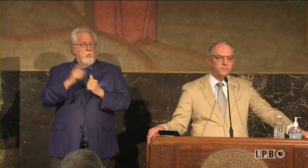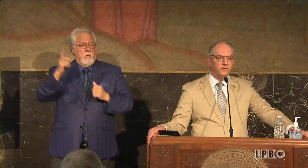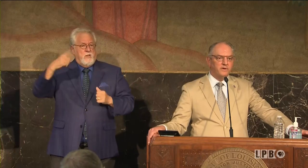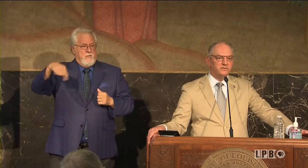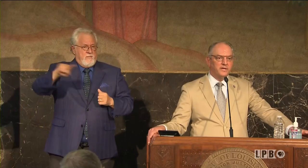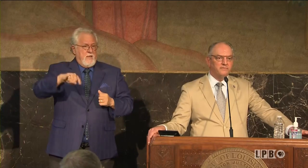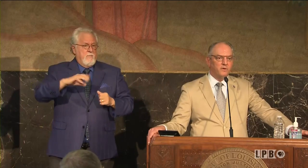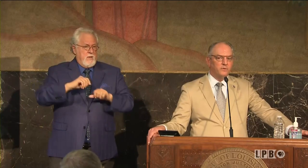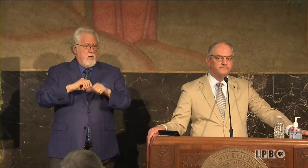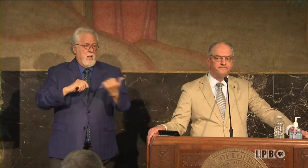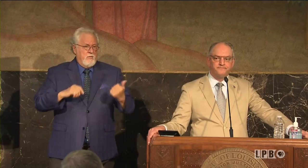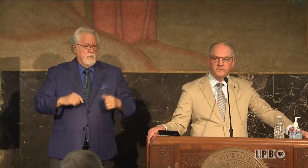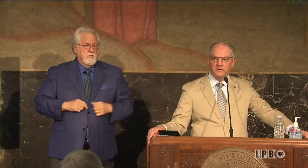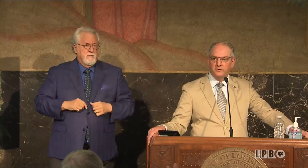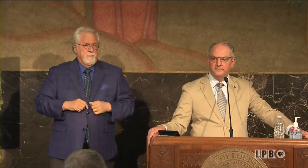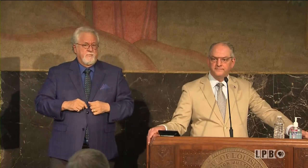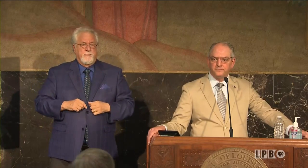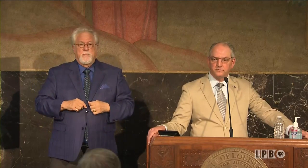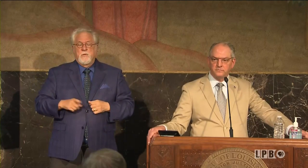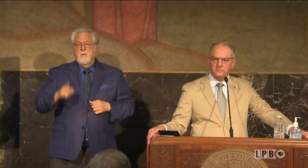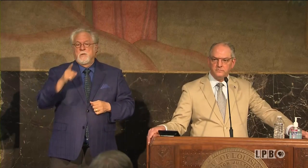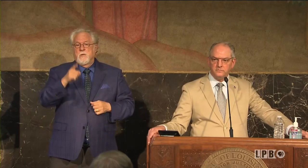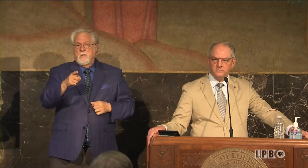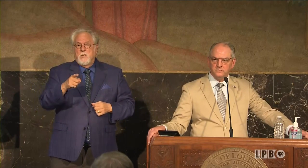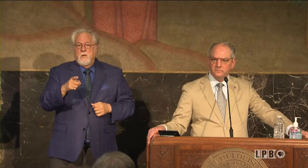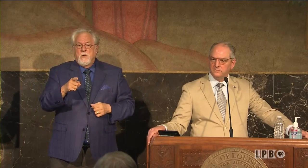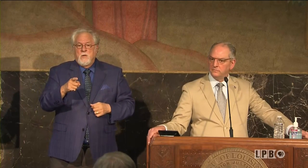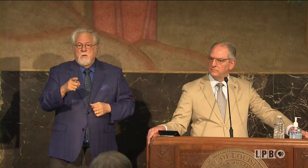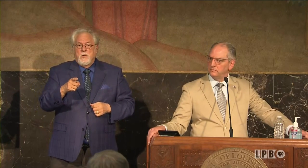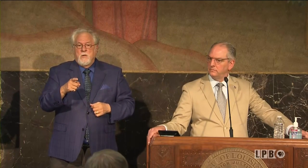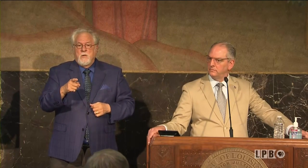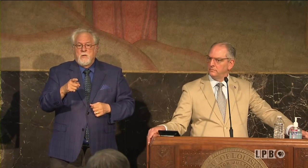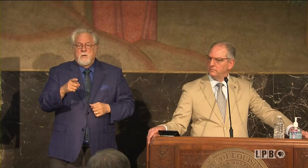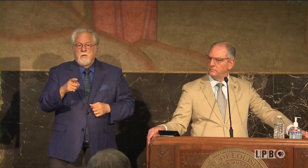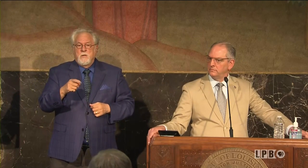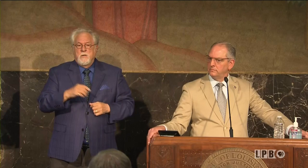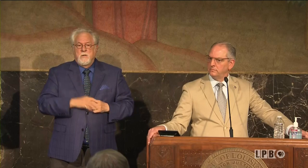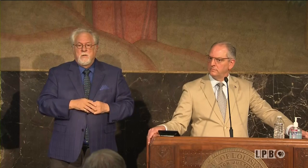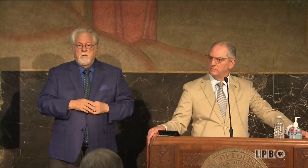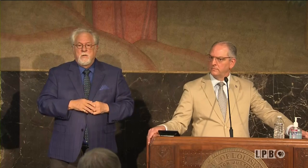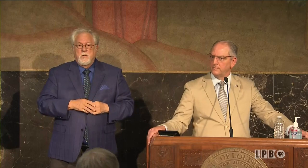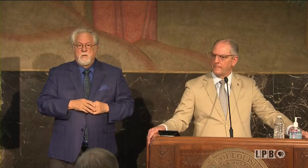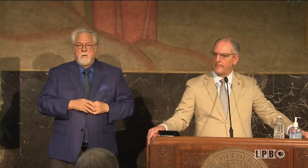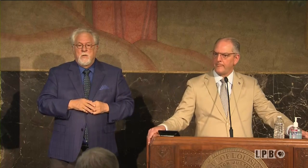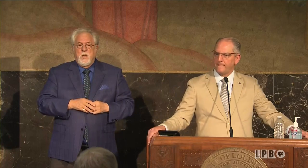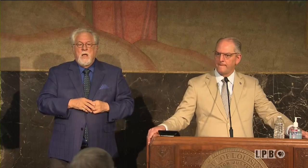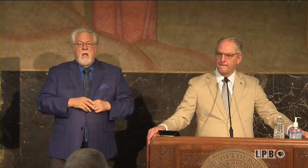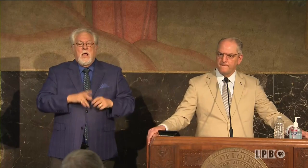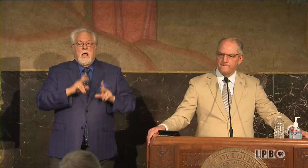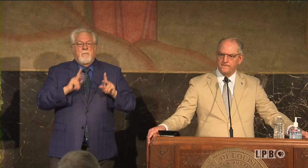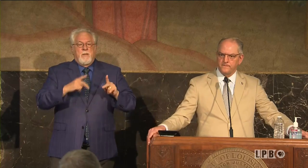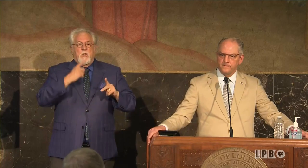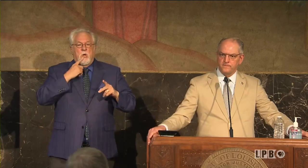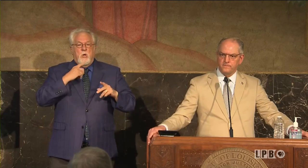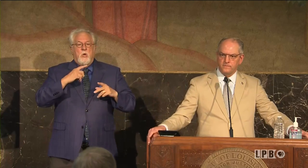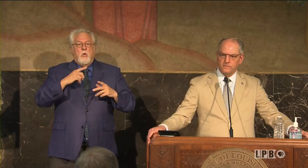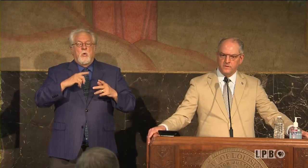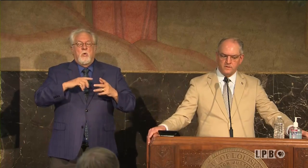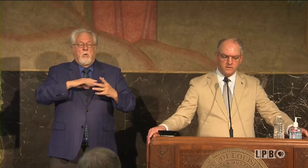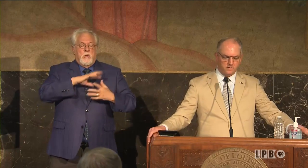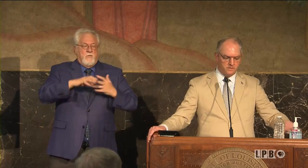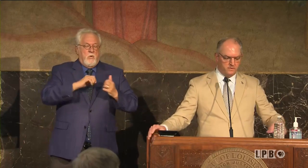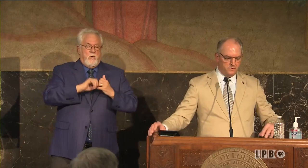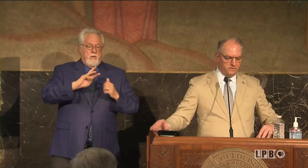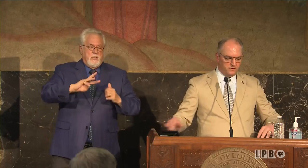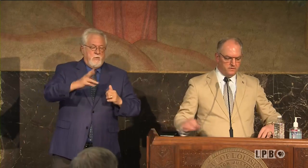as we move our state forward. Yes, sir. Governor, what would you say to people who naturally get confused with conflicting science? The